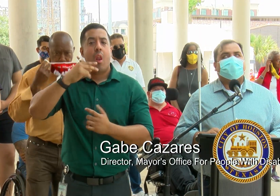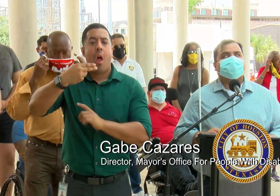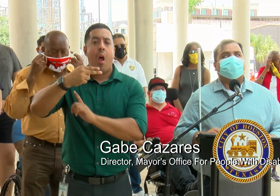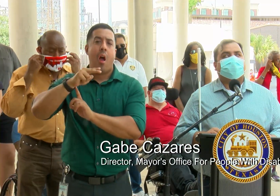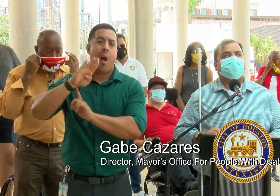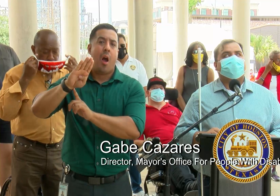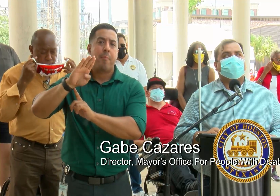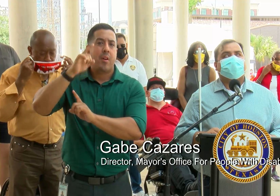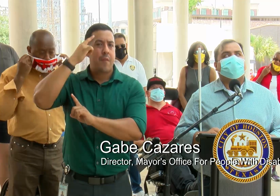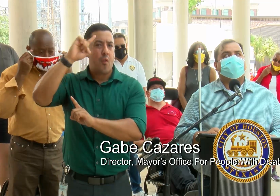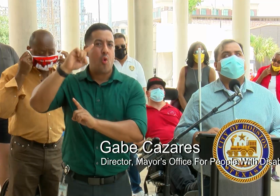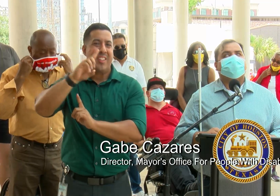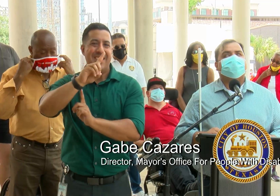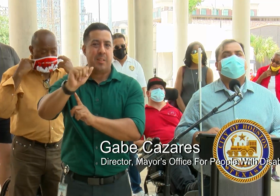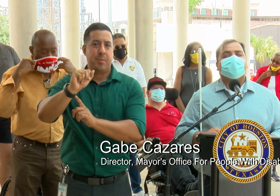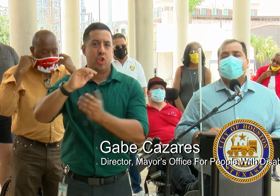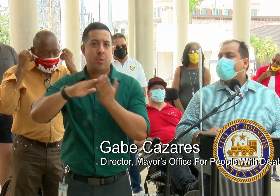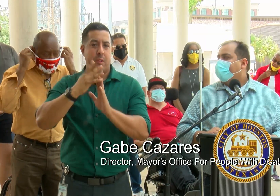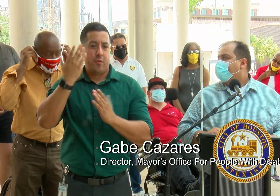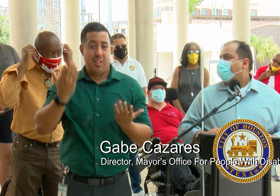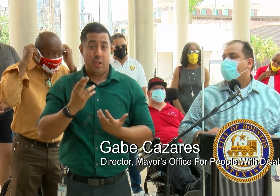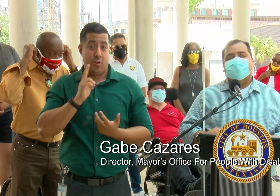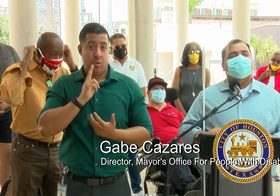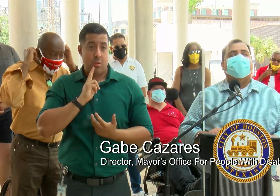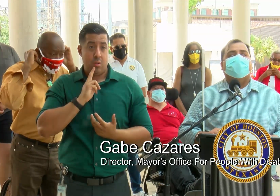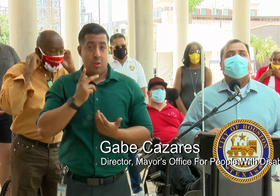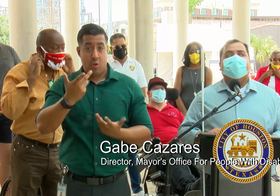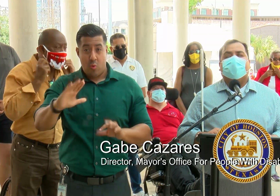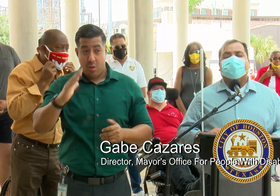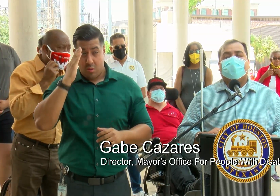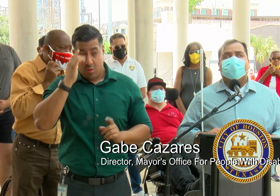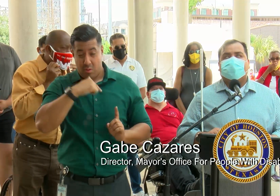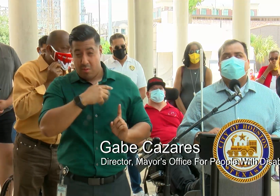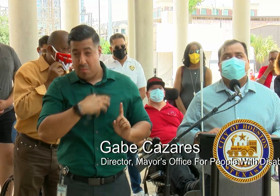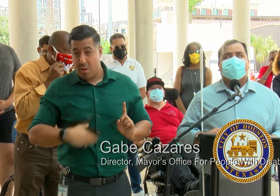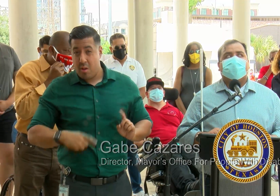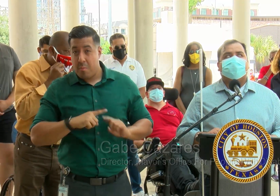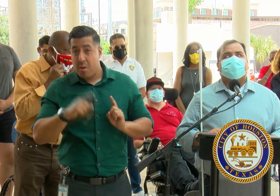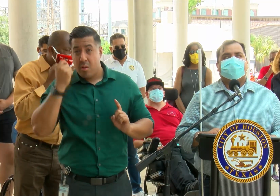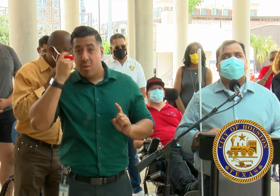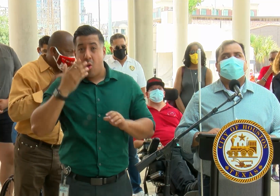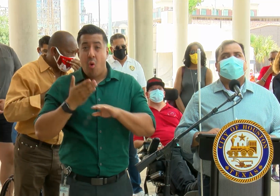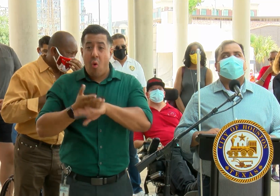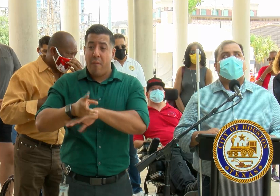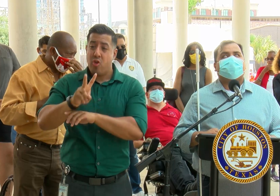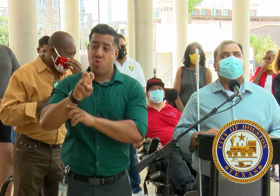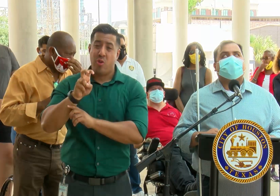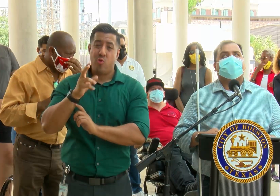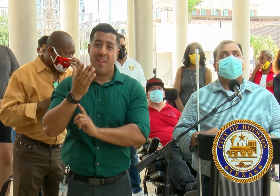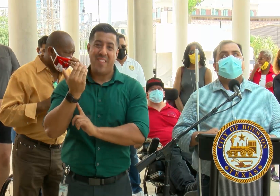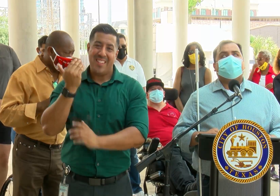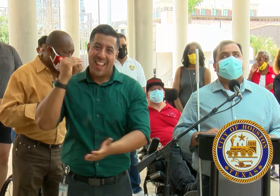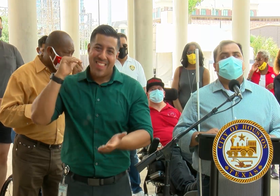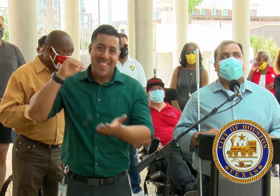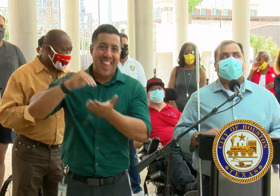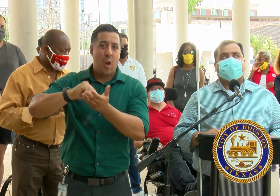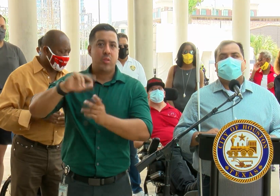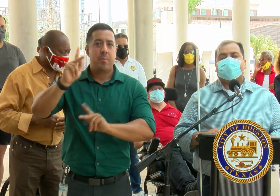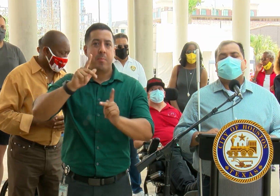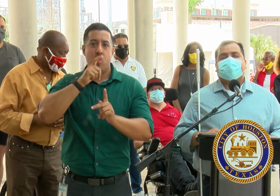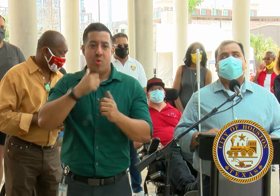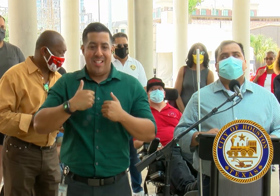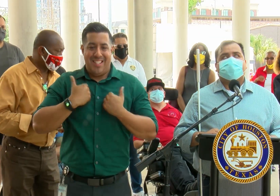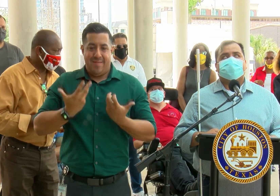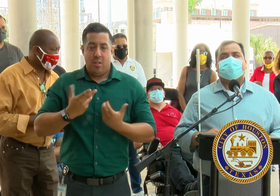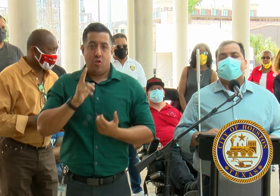for the disability community here in Houston. I know you know this, Mayor. There are over 215,000 people that live